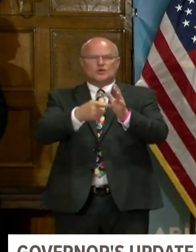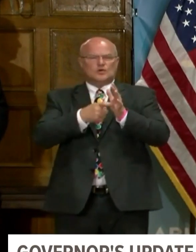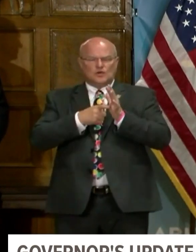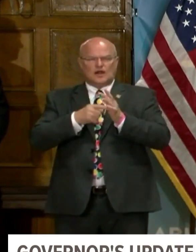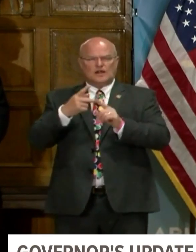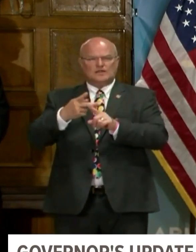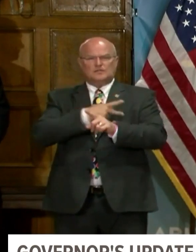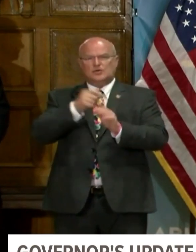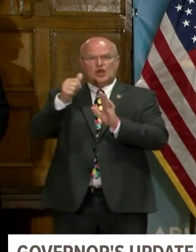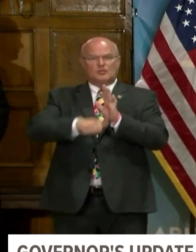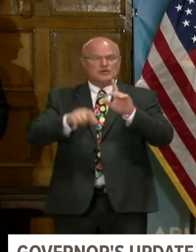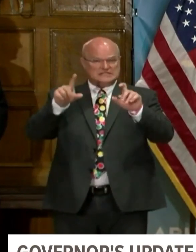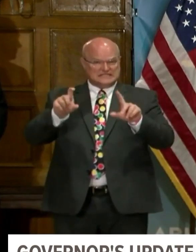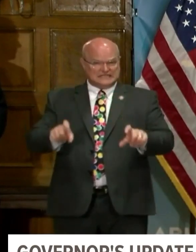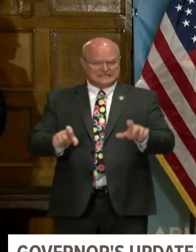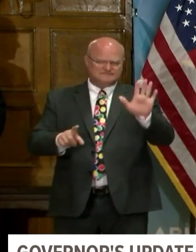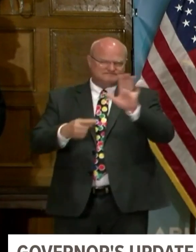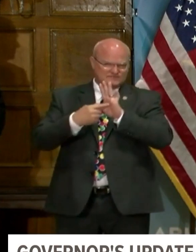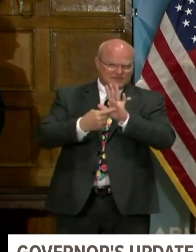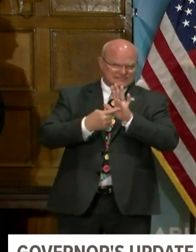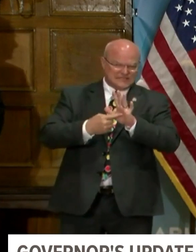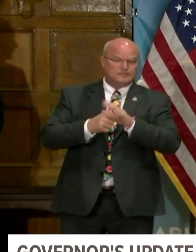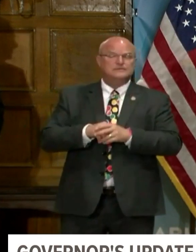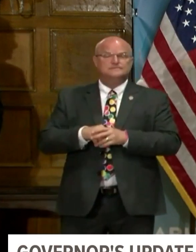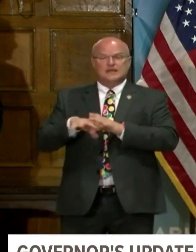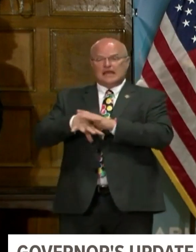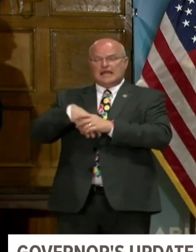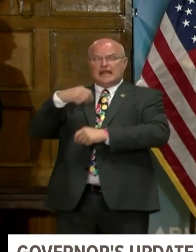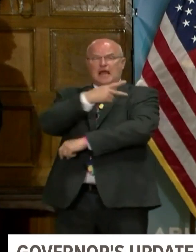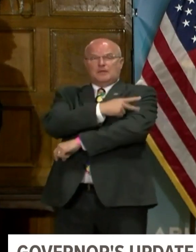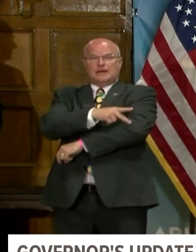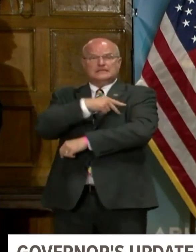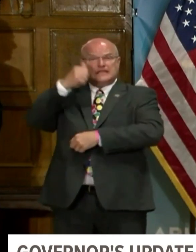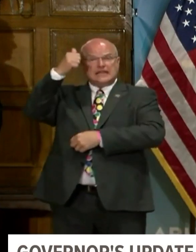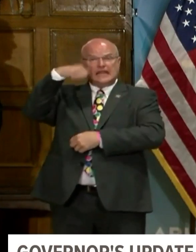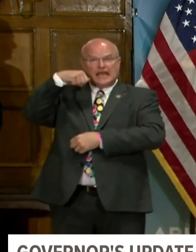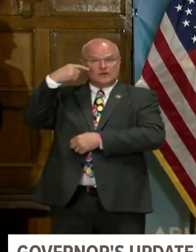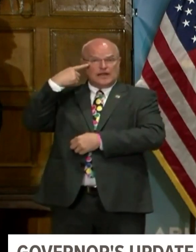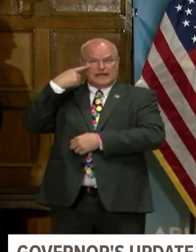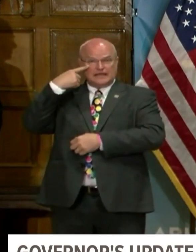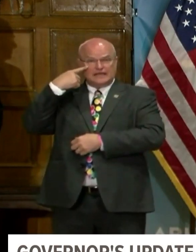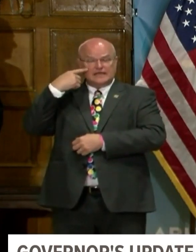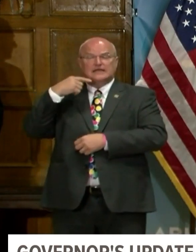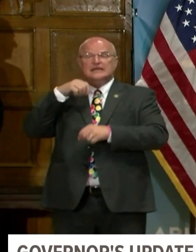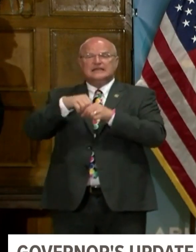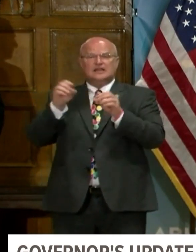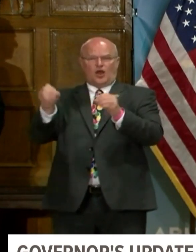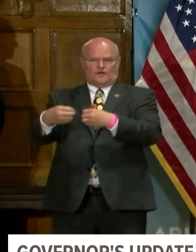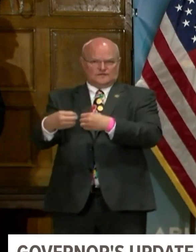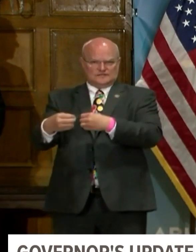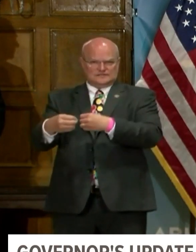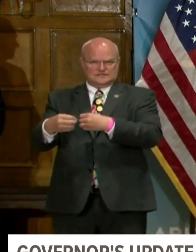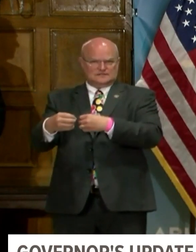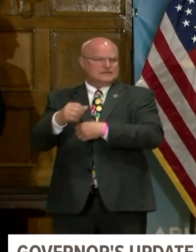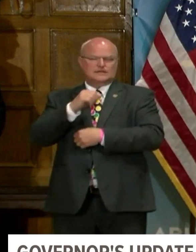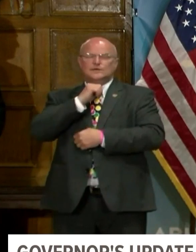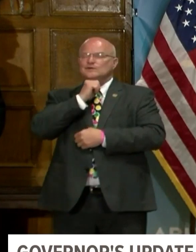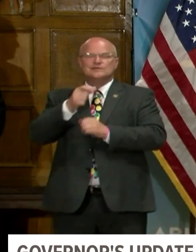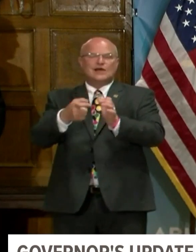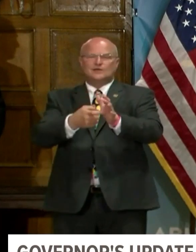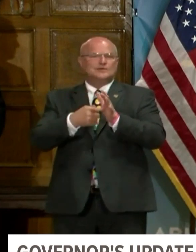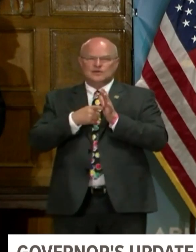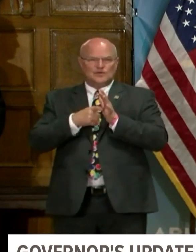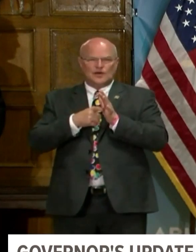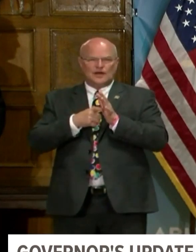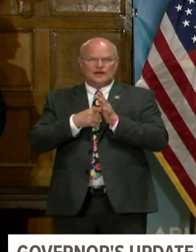pre-op testing. For example, an outpatient cataract surgical procedure in an office would not